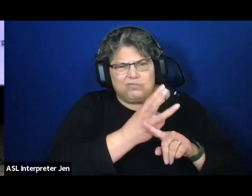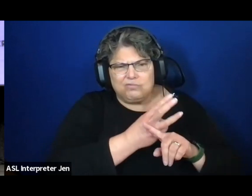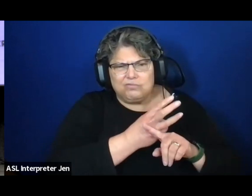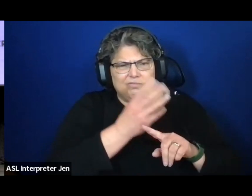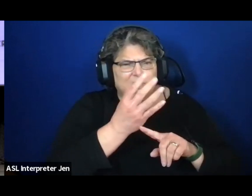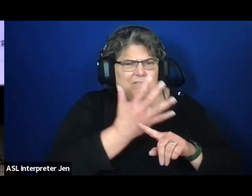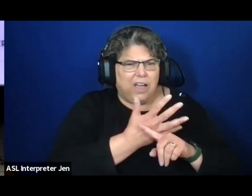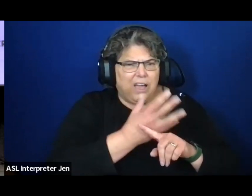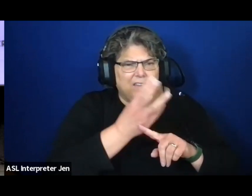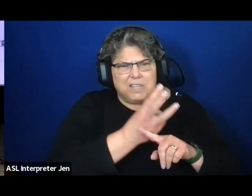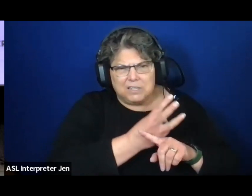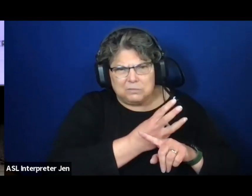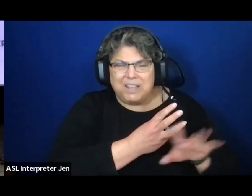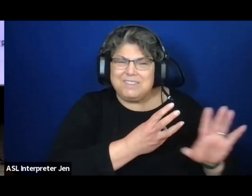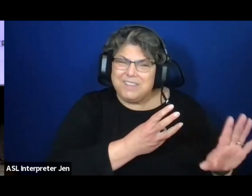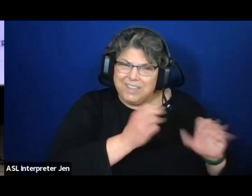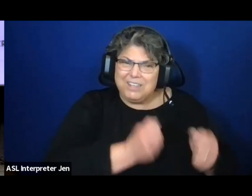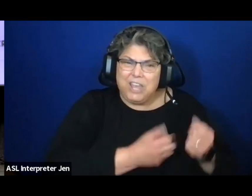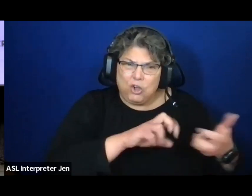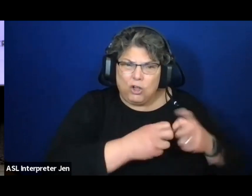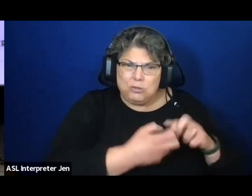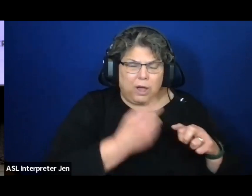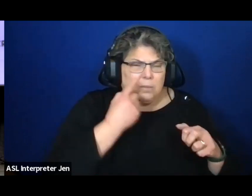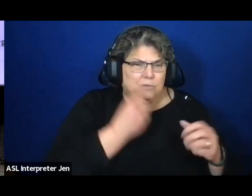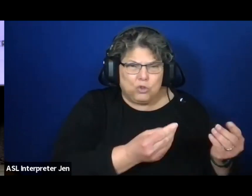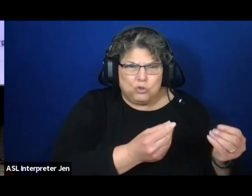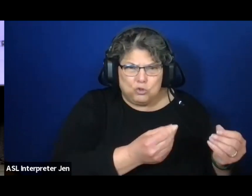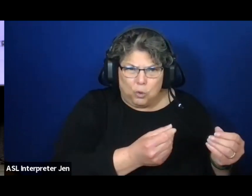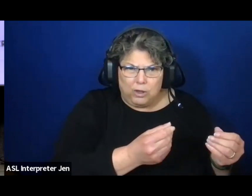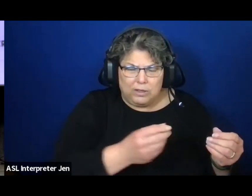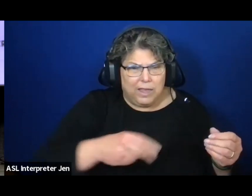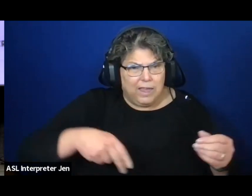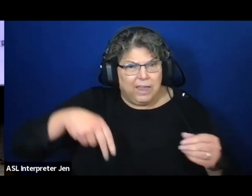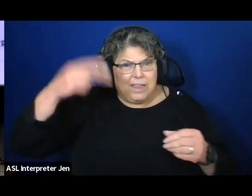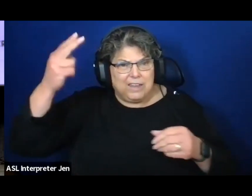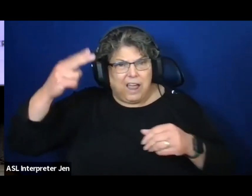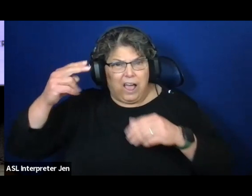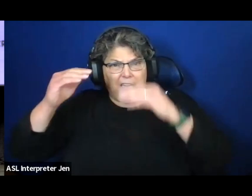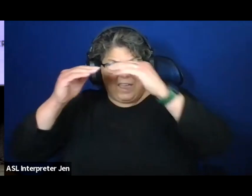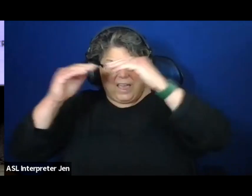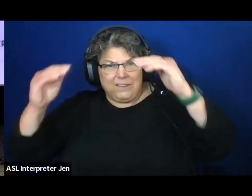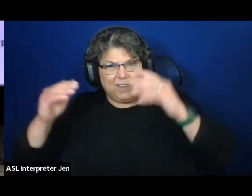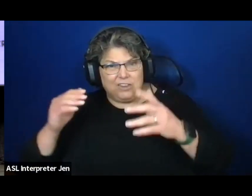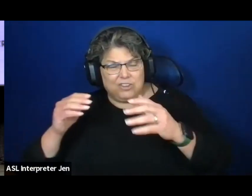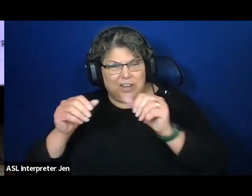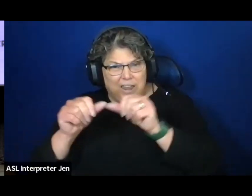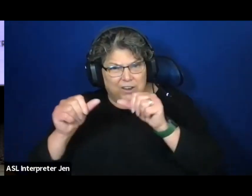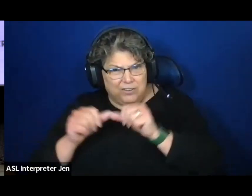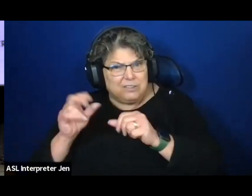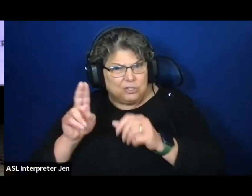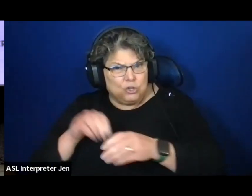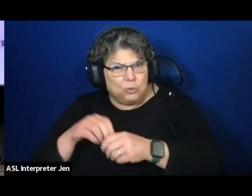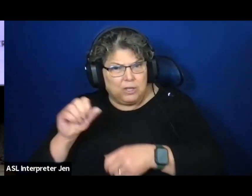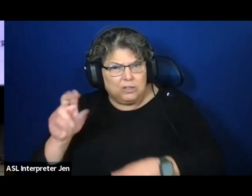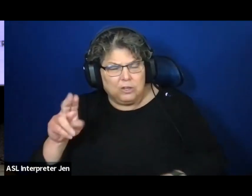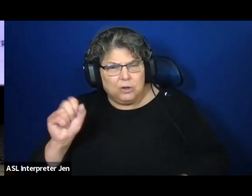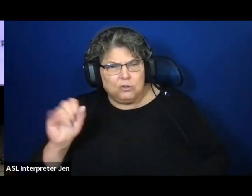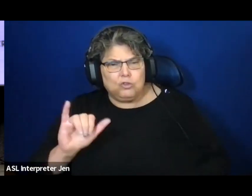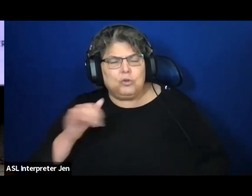causes some problems for soils. In high elevation areas, even in the US, you have high leaching of salts. So you end up with